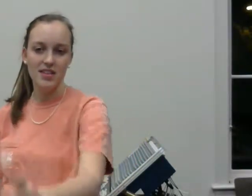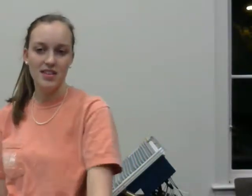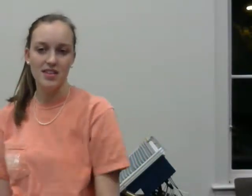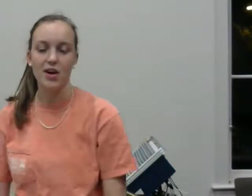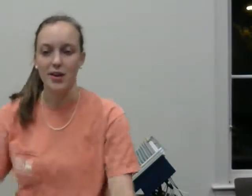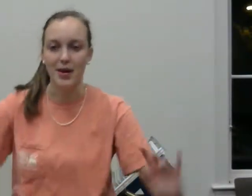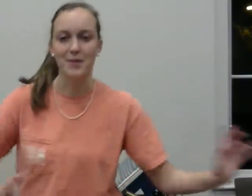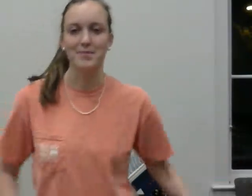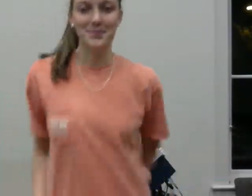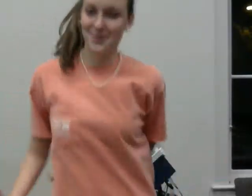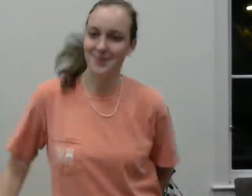Oh, here we go.